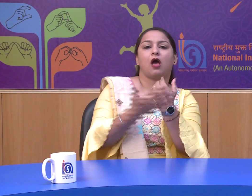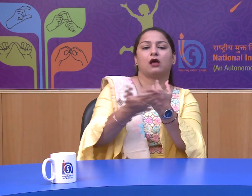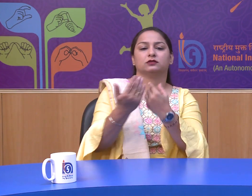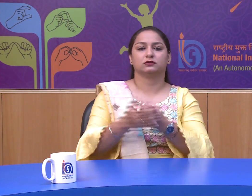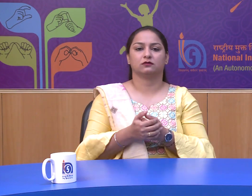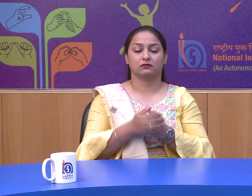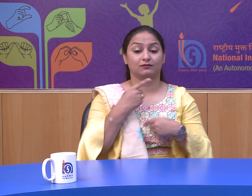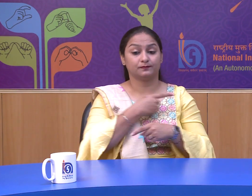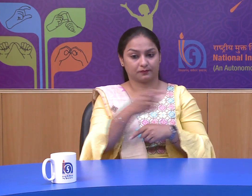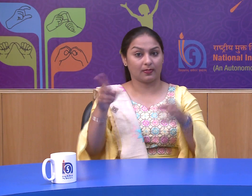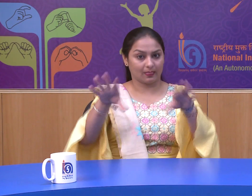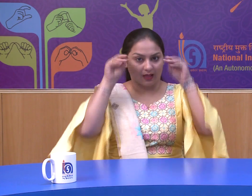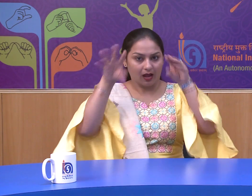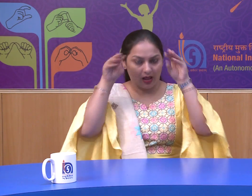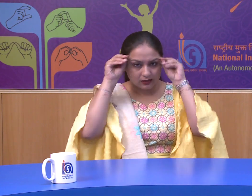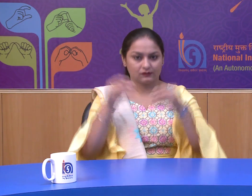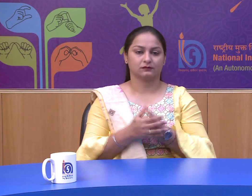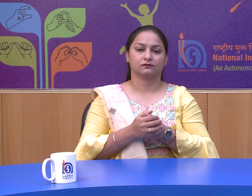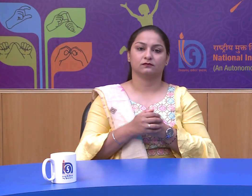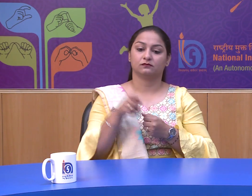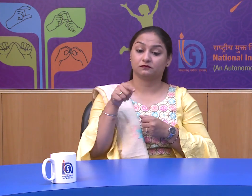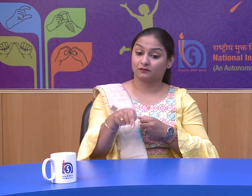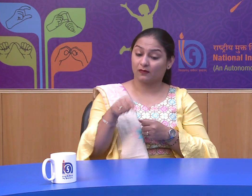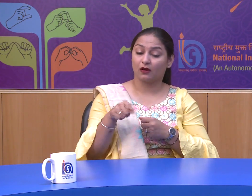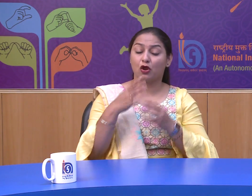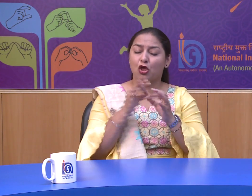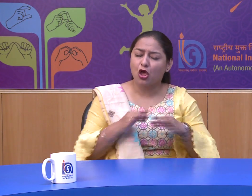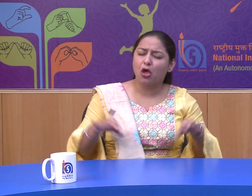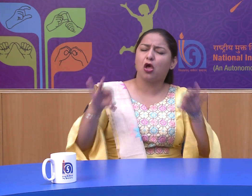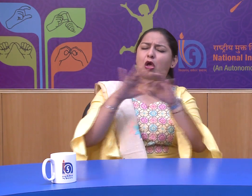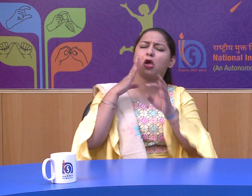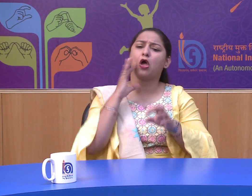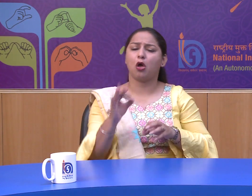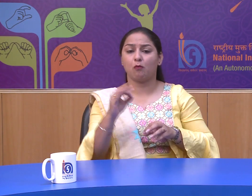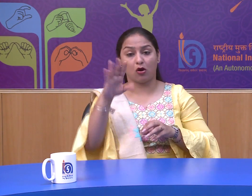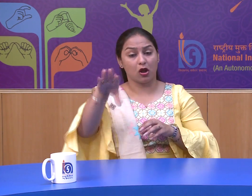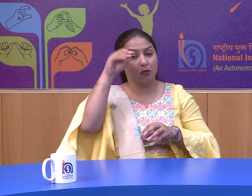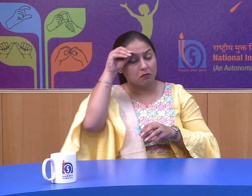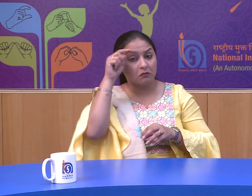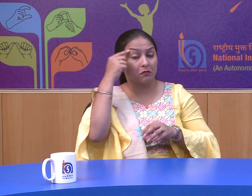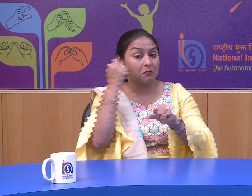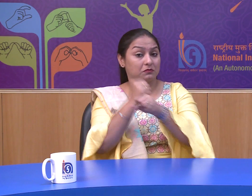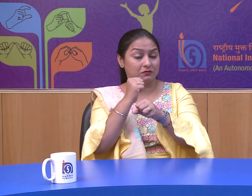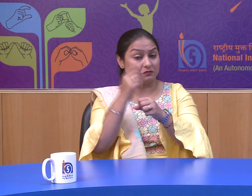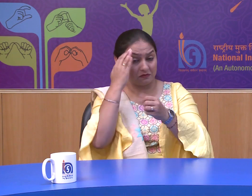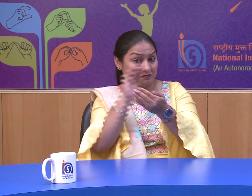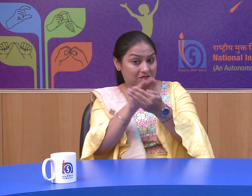Dear learners, here an important point to remember is